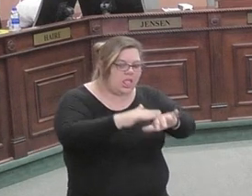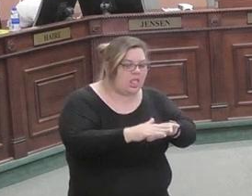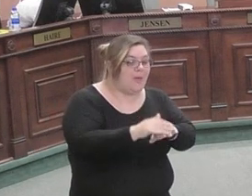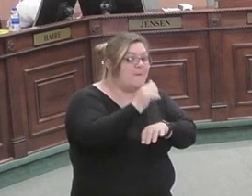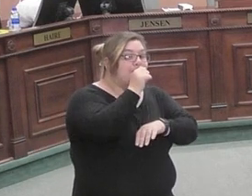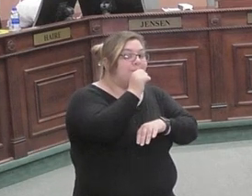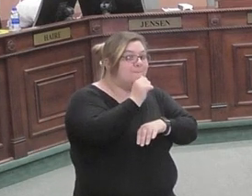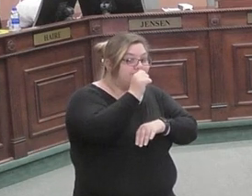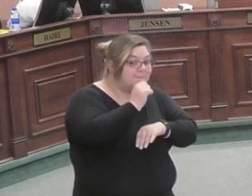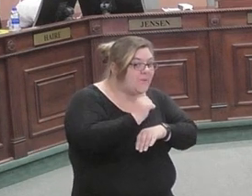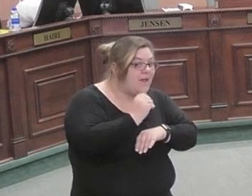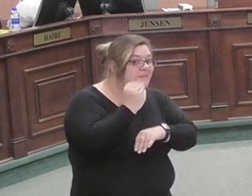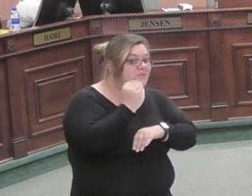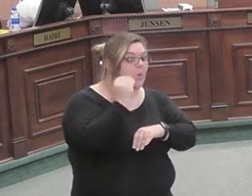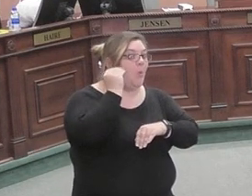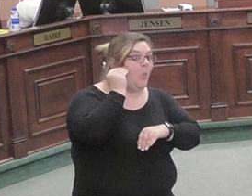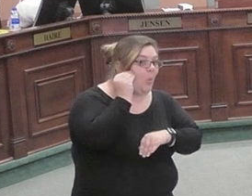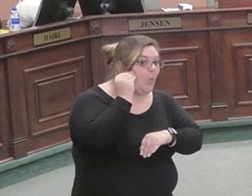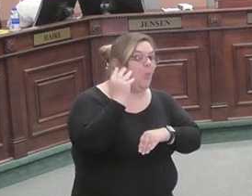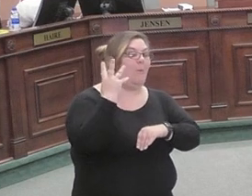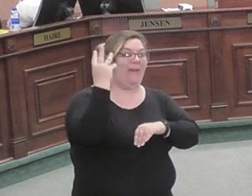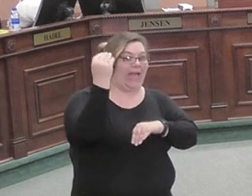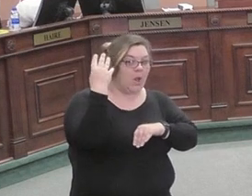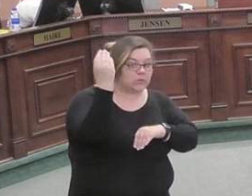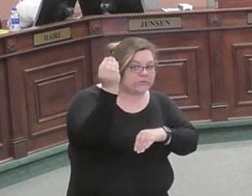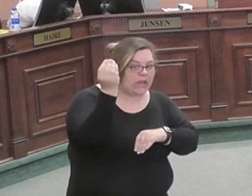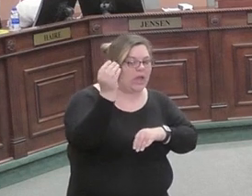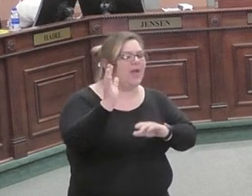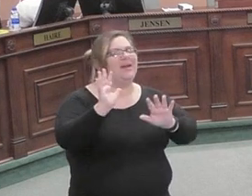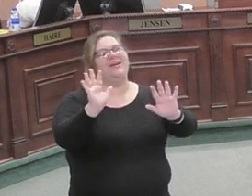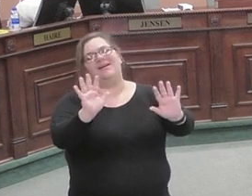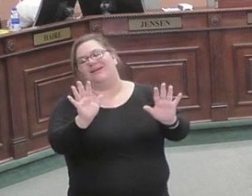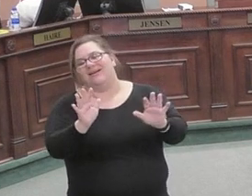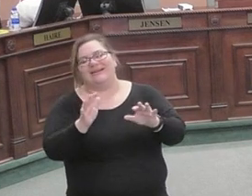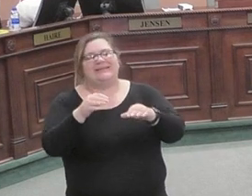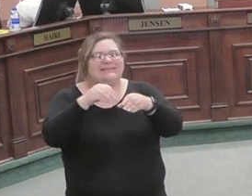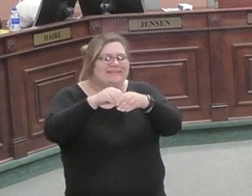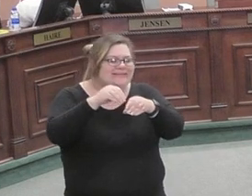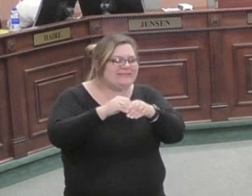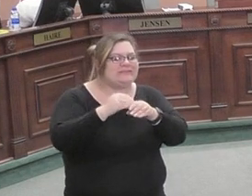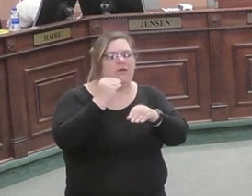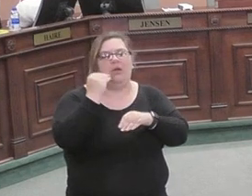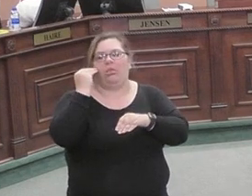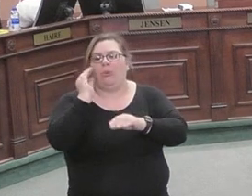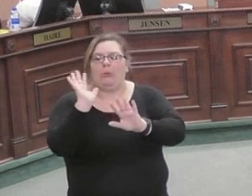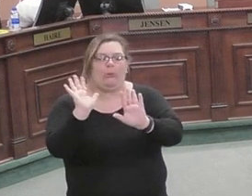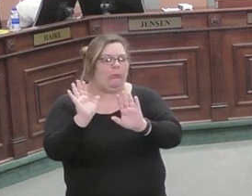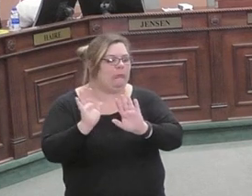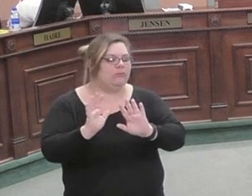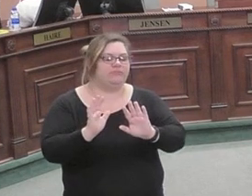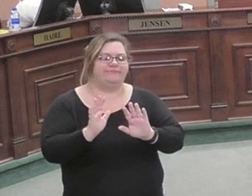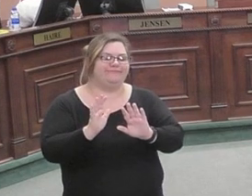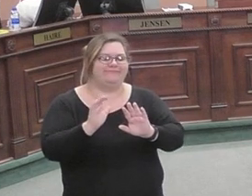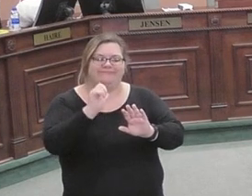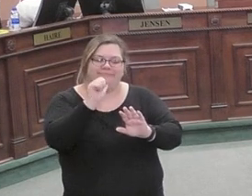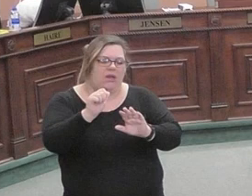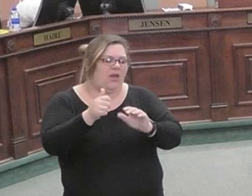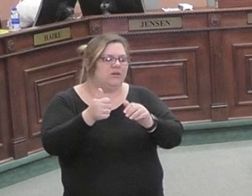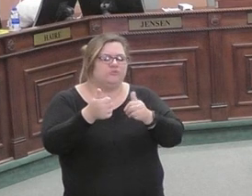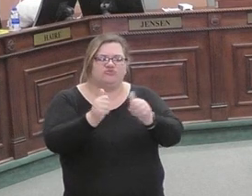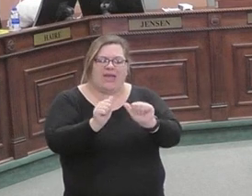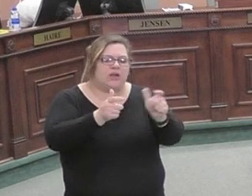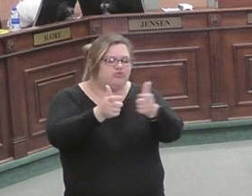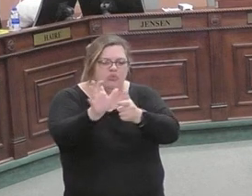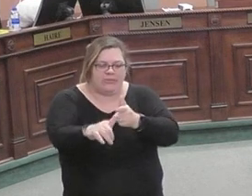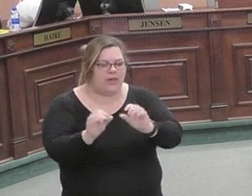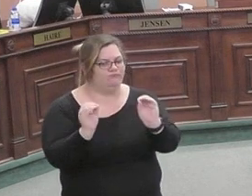private residents outside, exterior. We're certainly not trying to enforce what happens within the walls or confines of someone's home, but